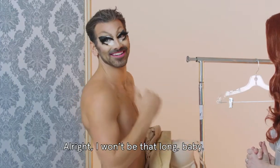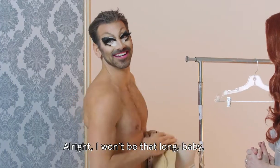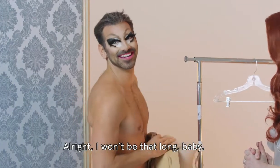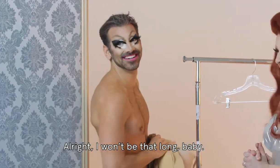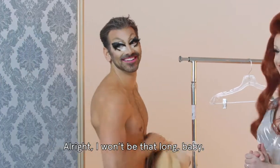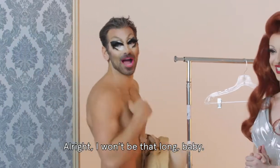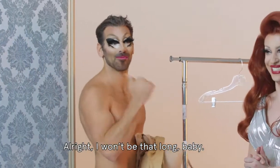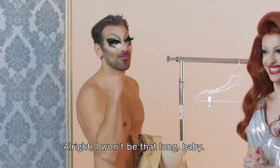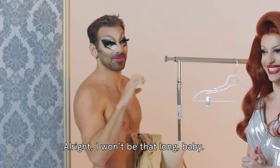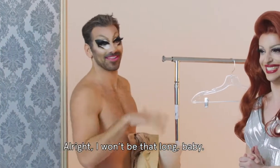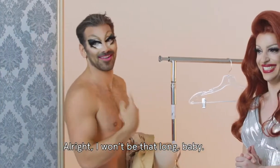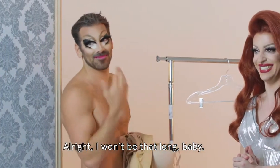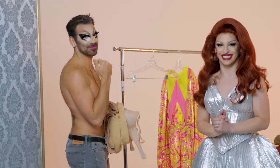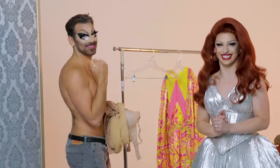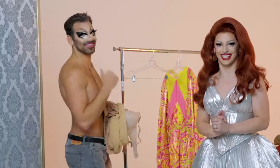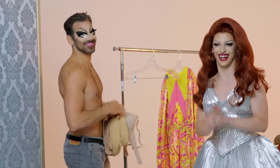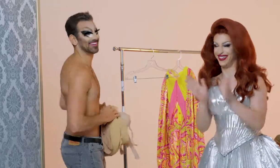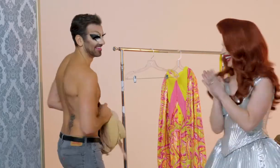All right. I won't be that long, baby.